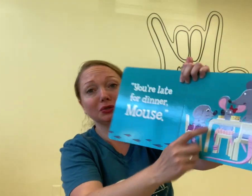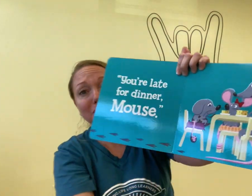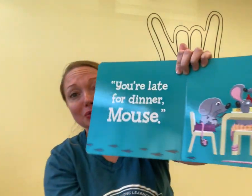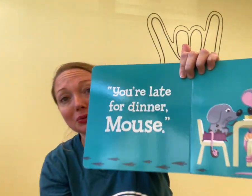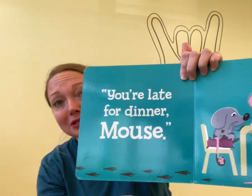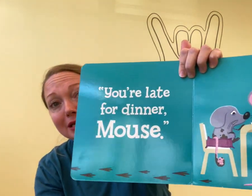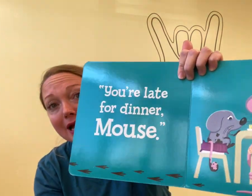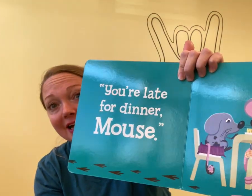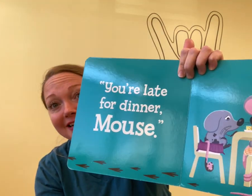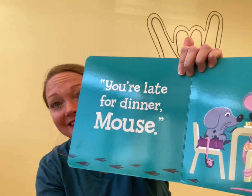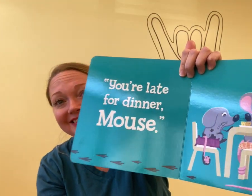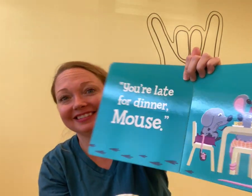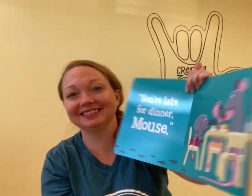so sad.